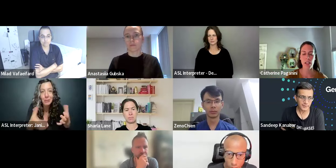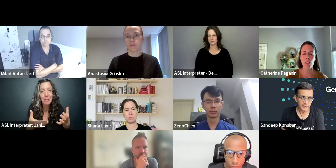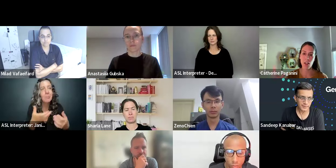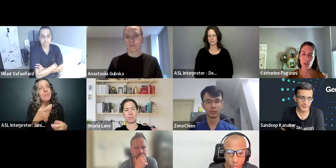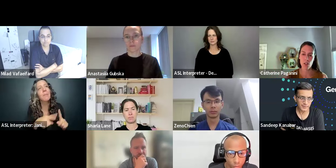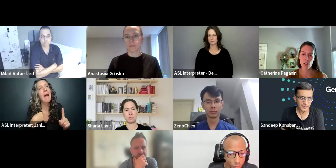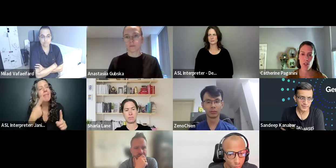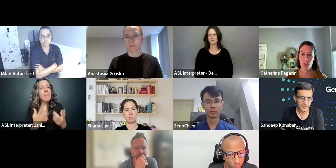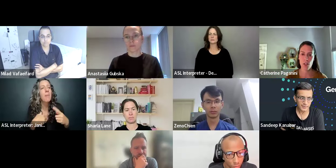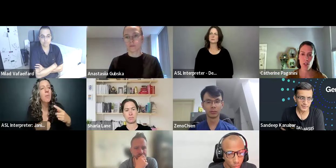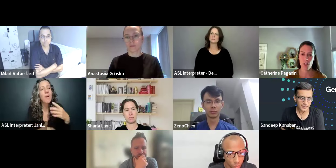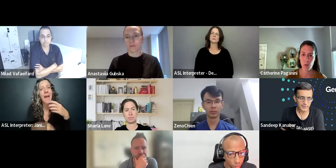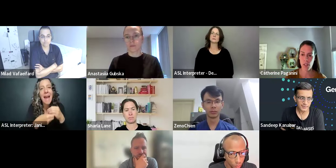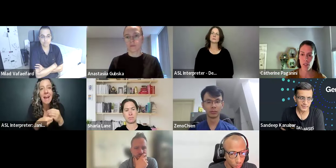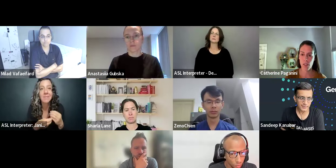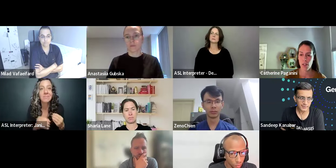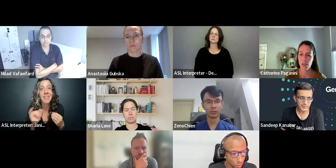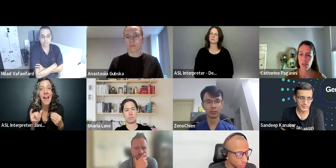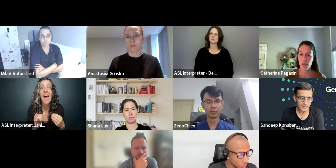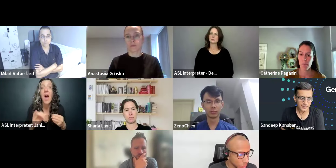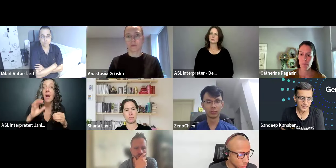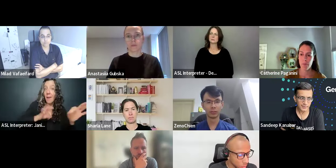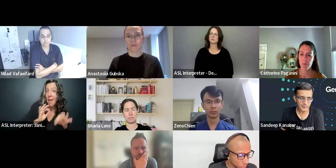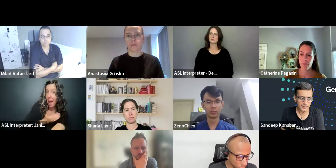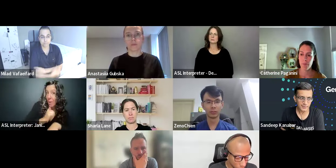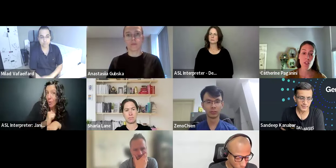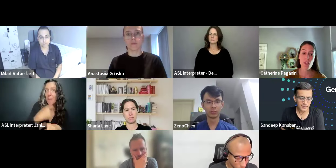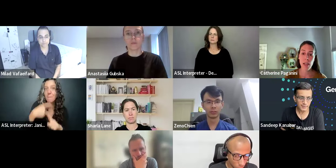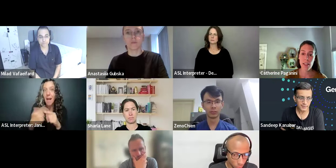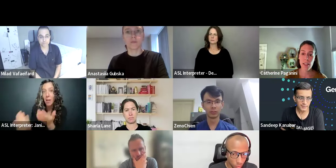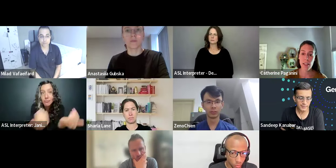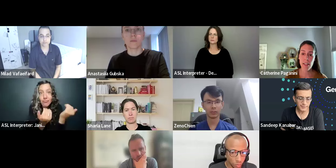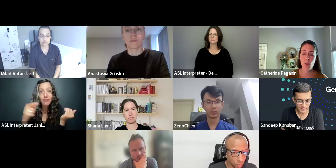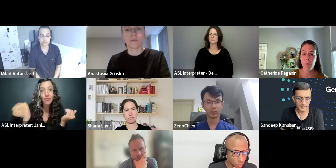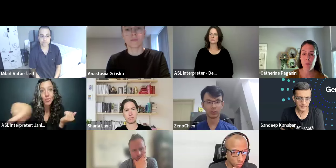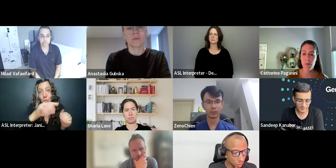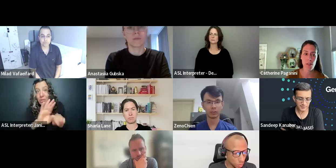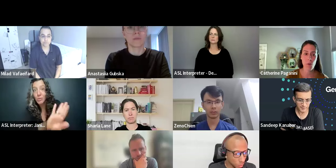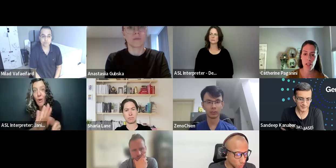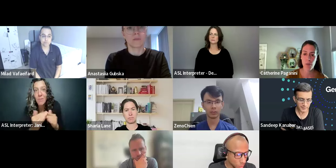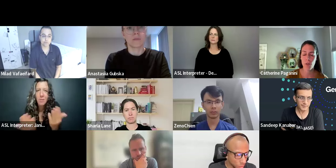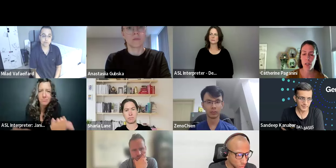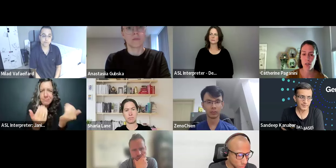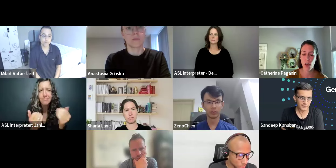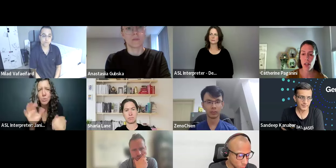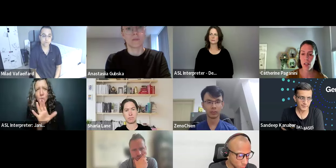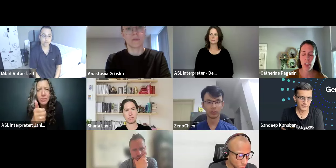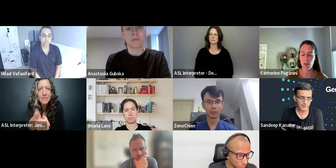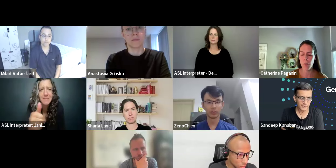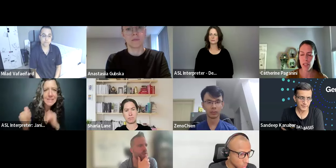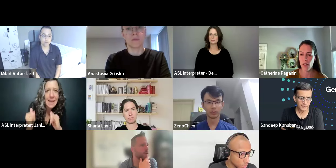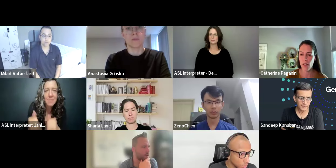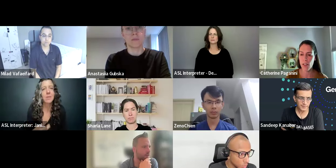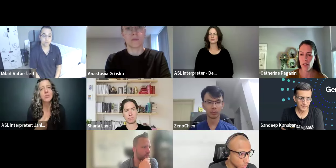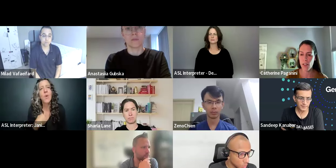be something that's more like a call to action to the community. So I just read the two abstract this morning before our